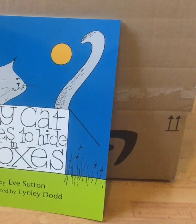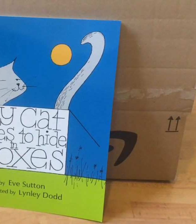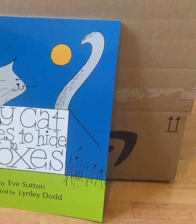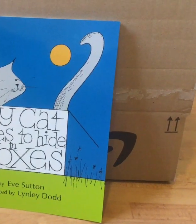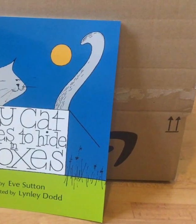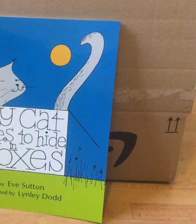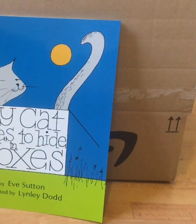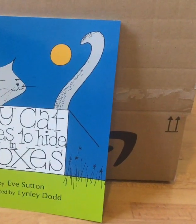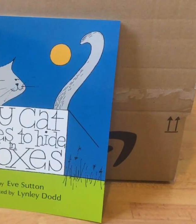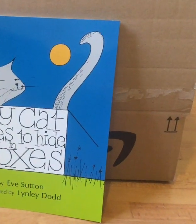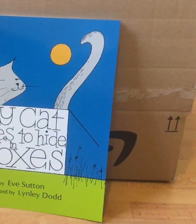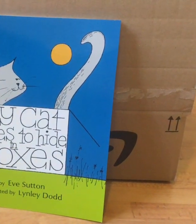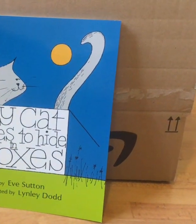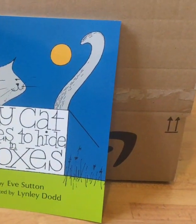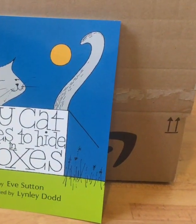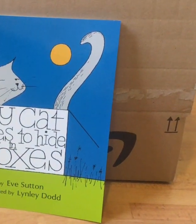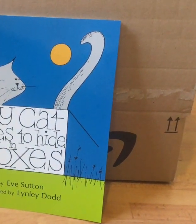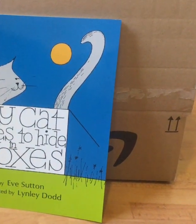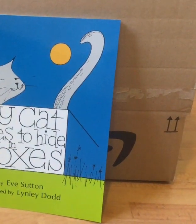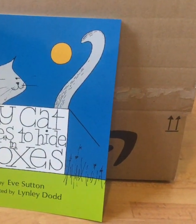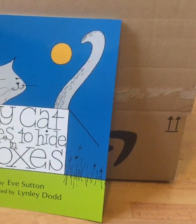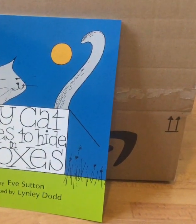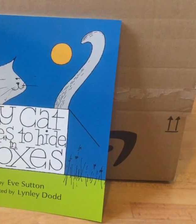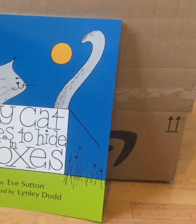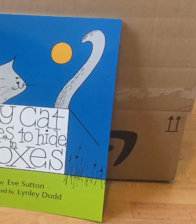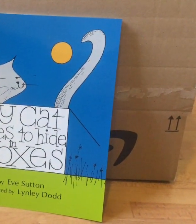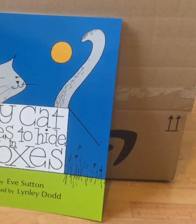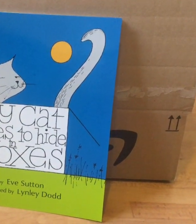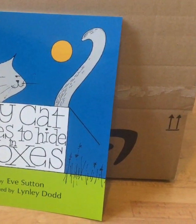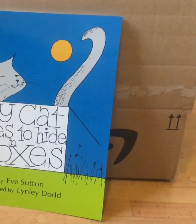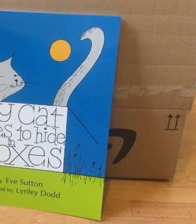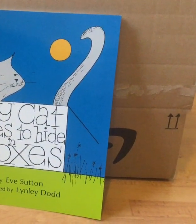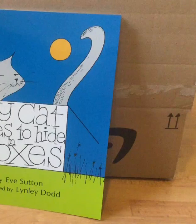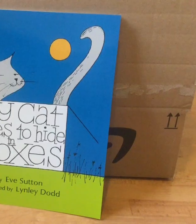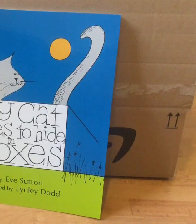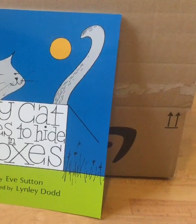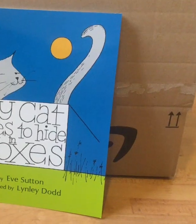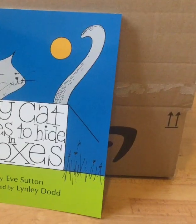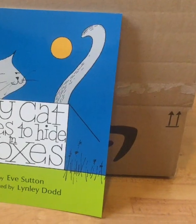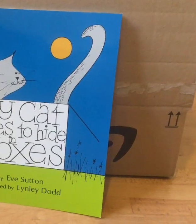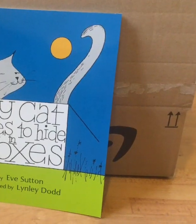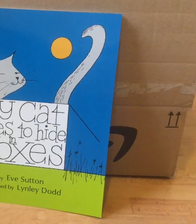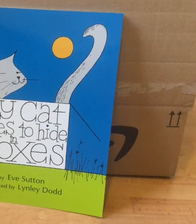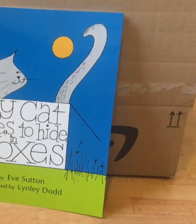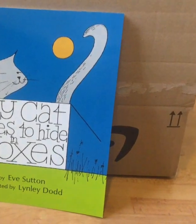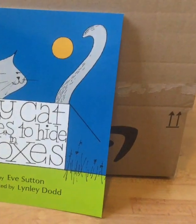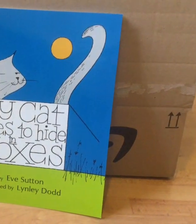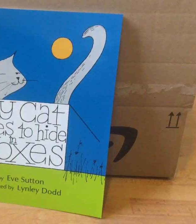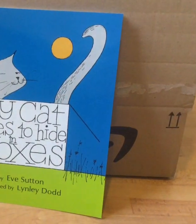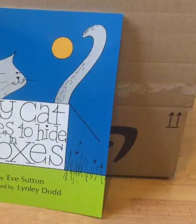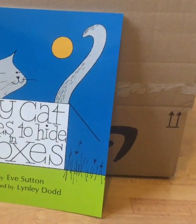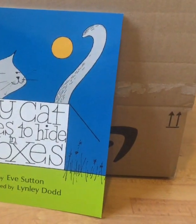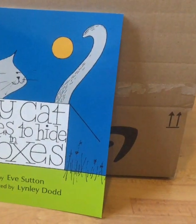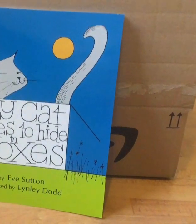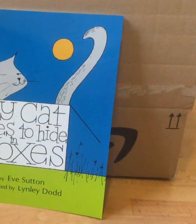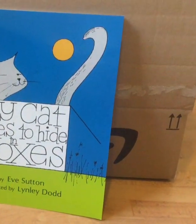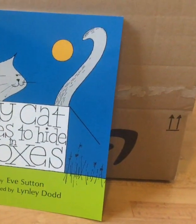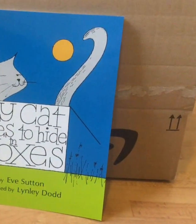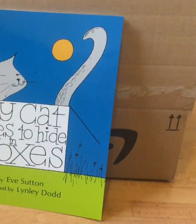This story is called My Cat Likes to Hide in